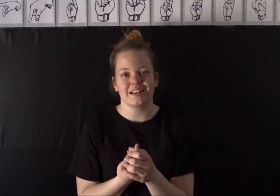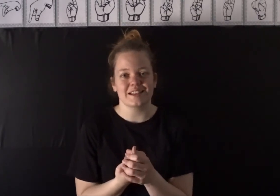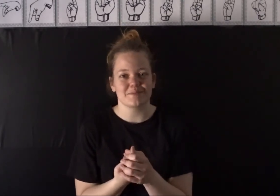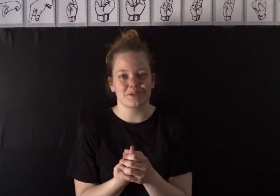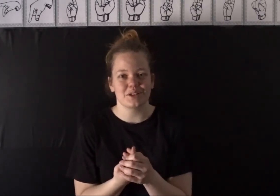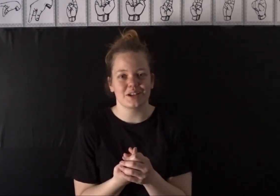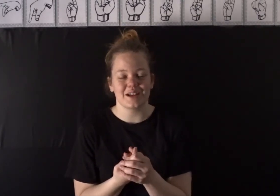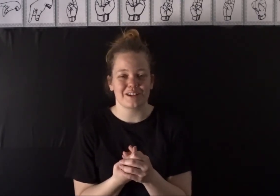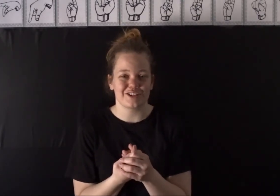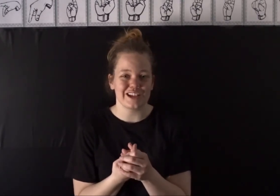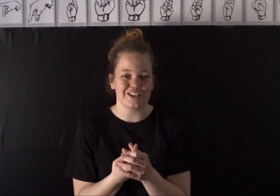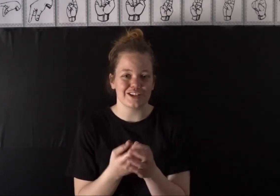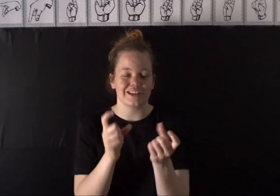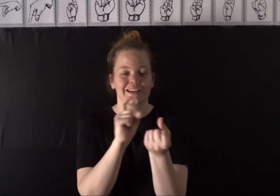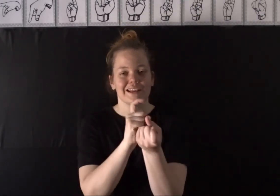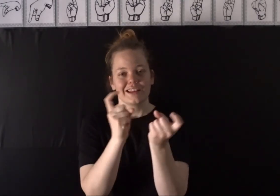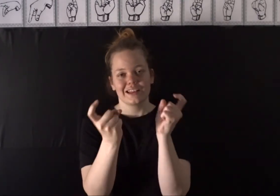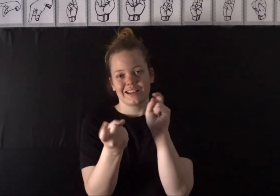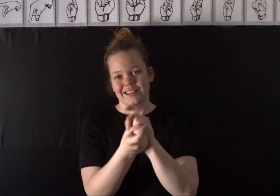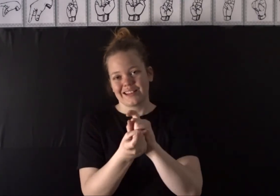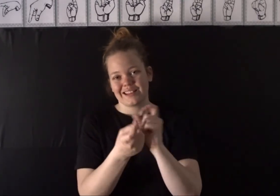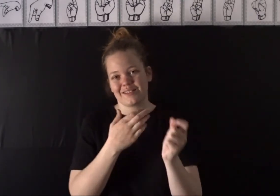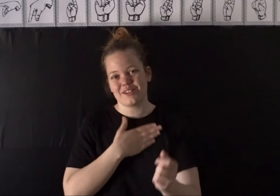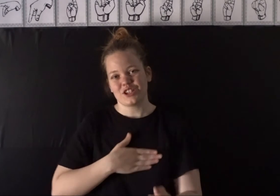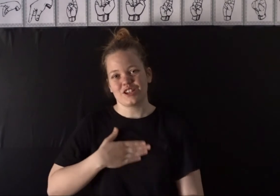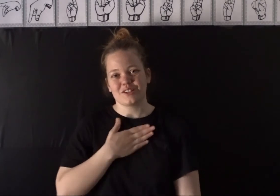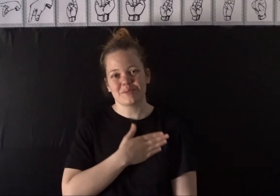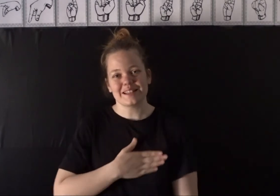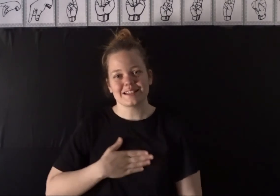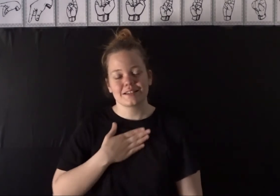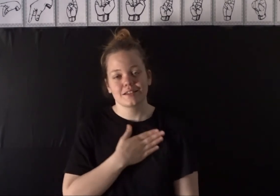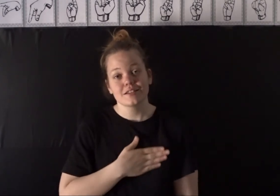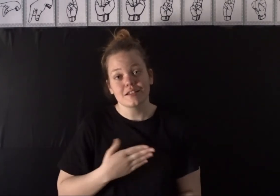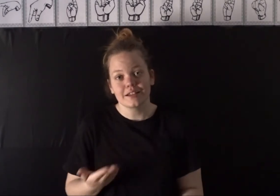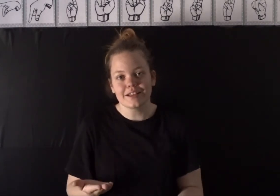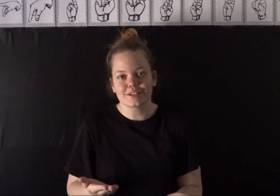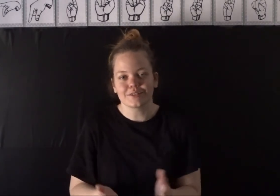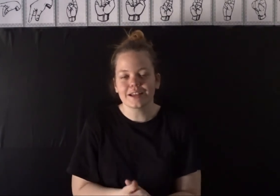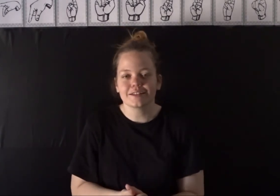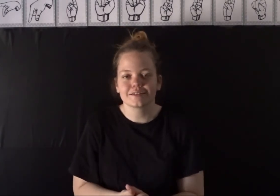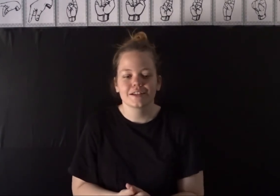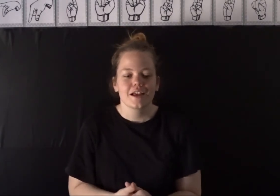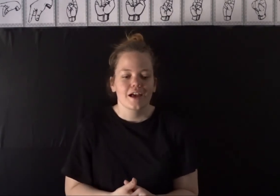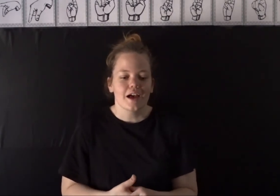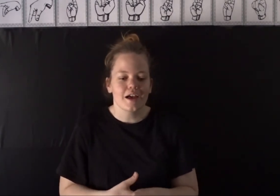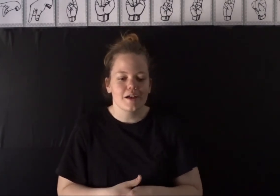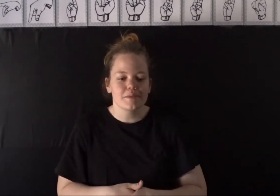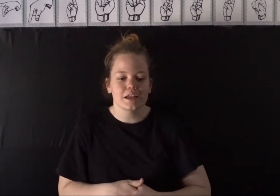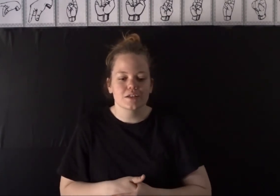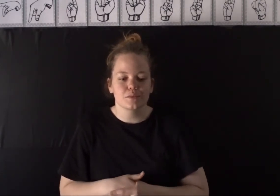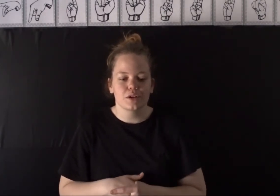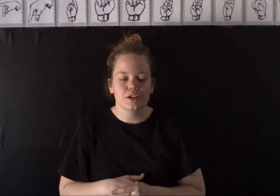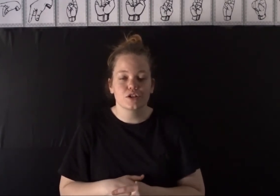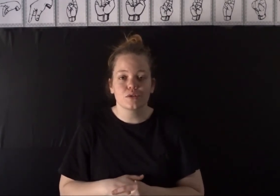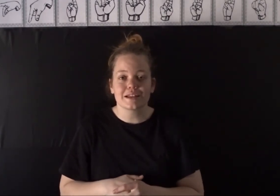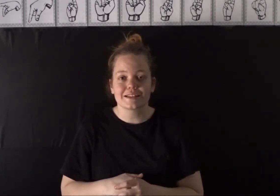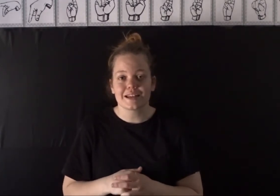this book, I want to change it, we change it, please. It's a lot nicer, right? The next one we're going to do is